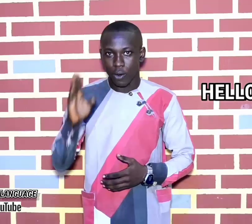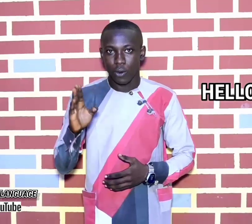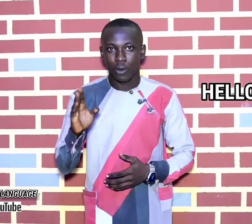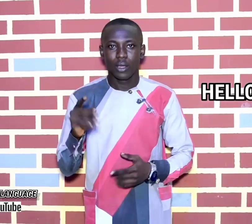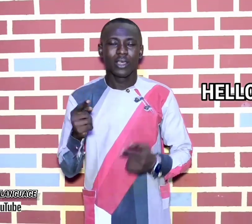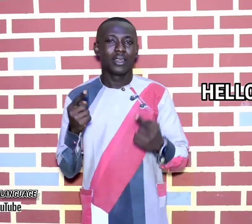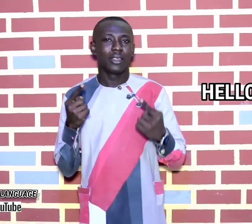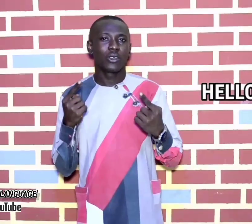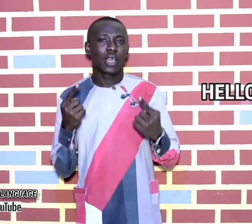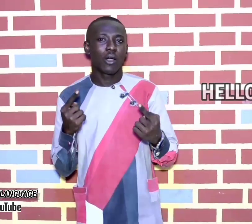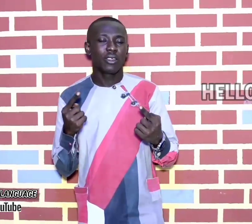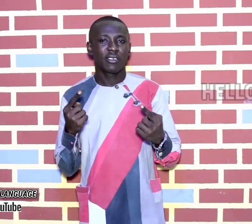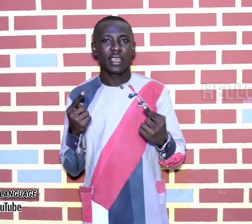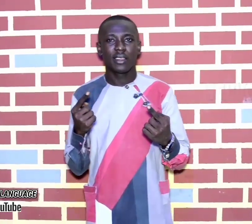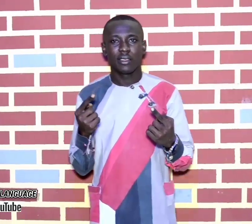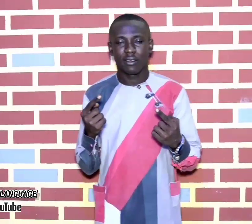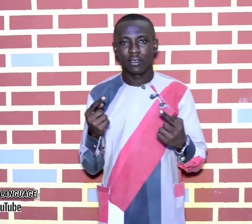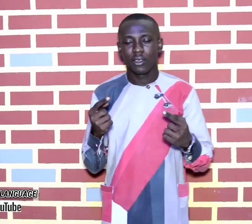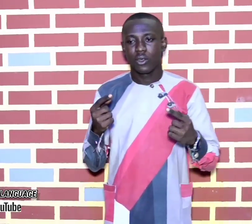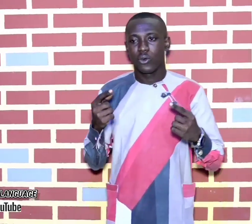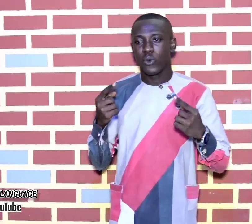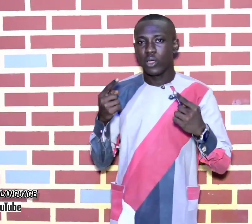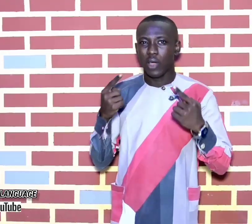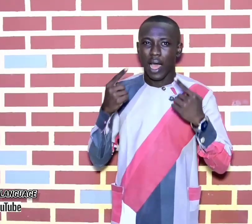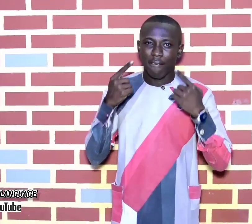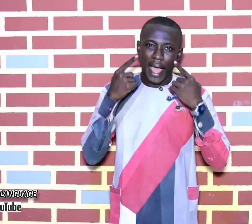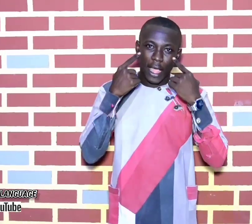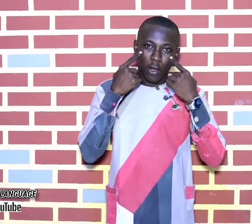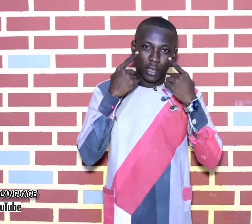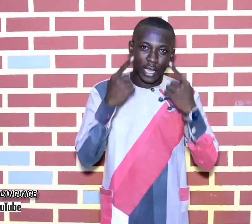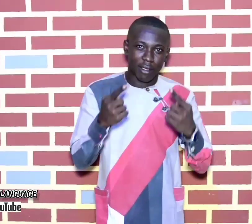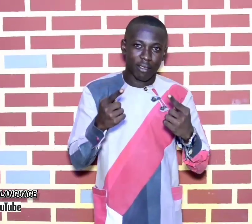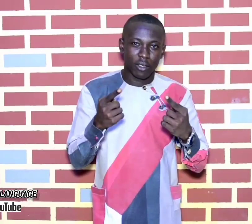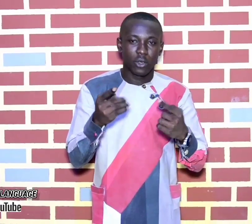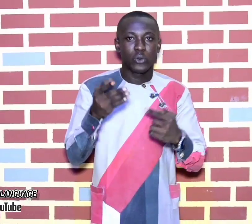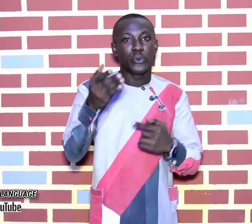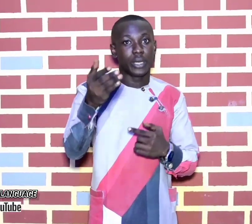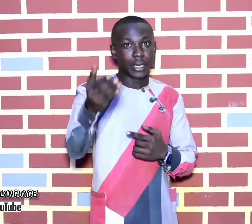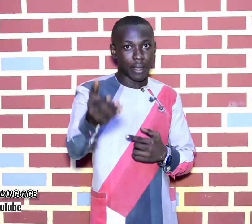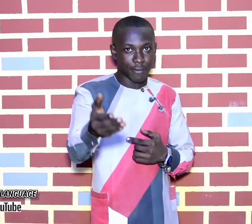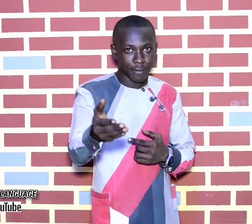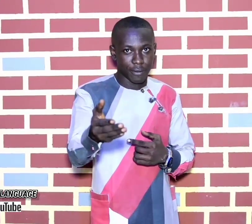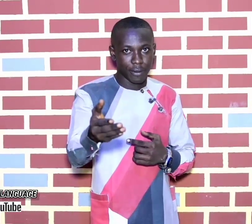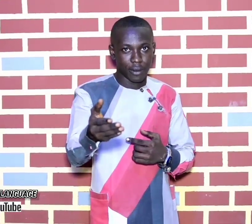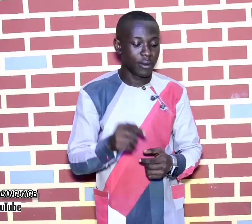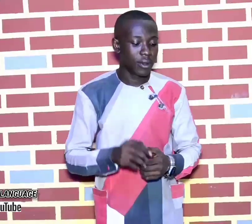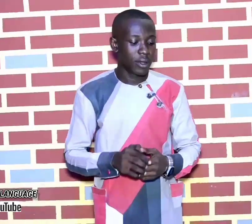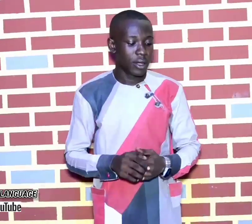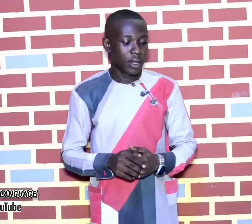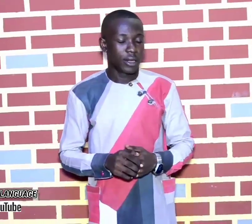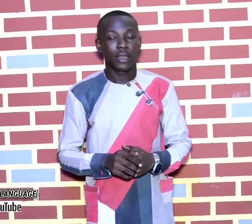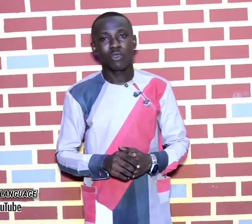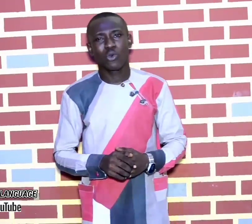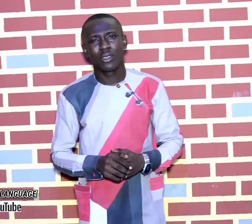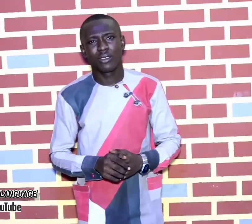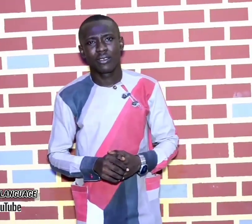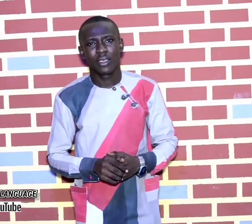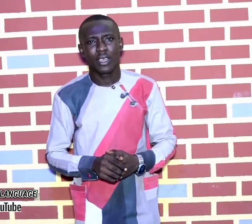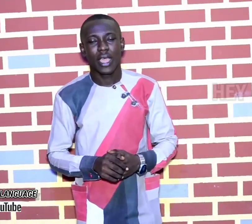hello. You can only sign this when you have eye contact with the deaf. The next one is